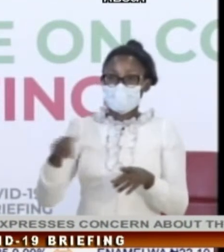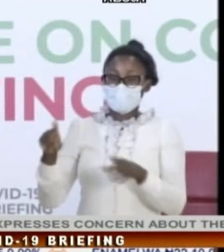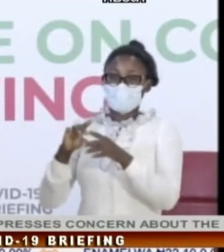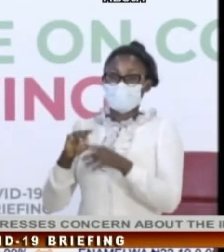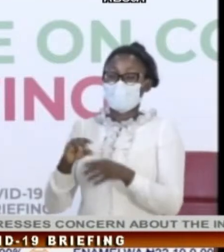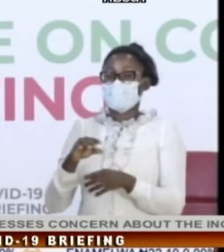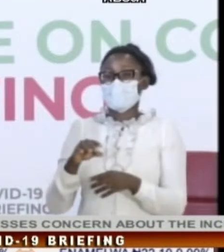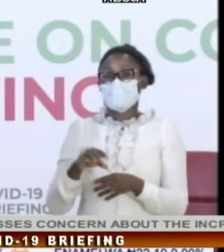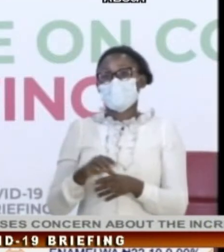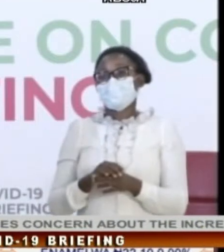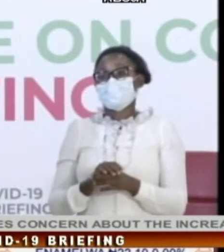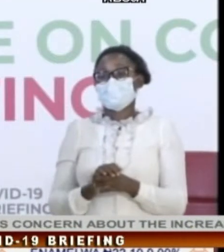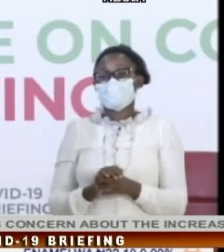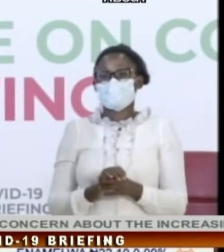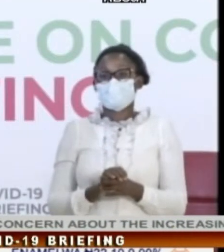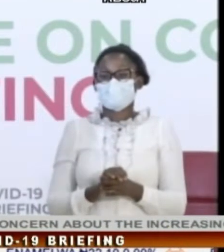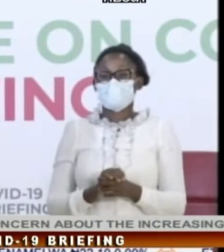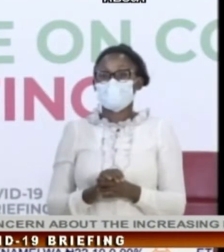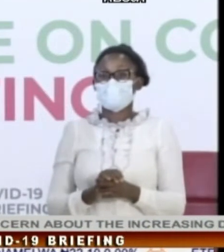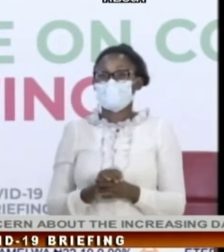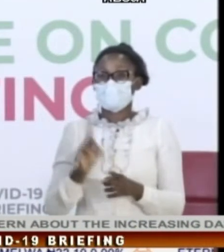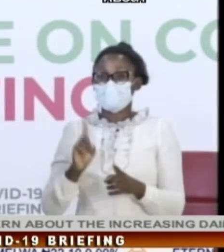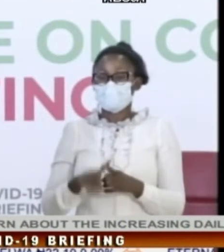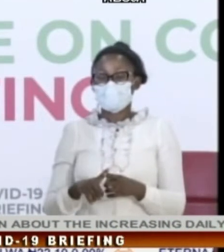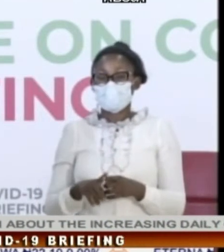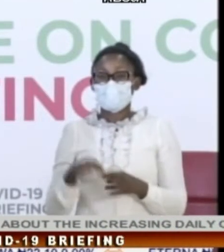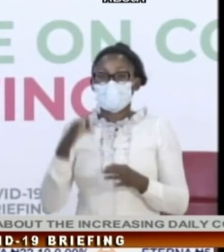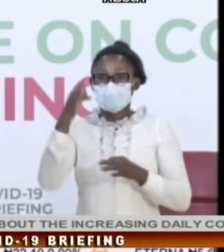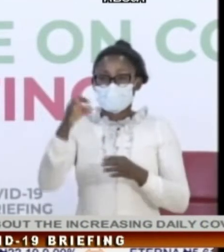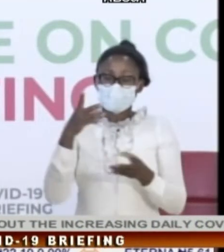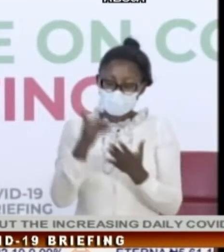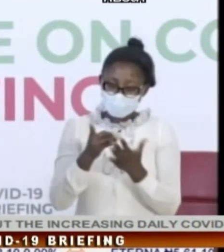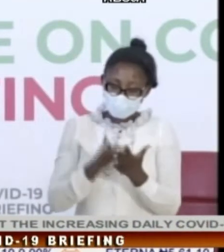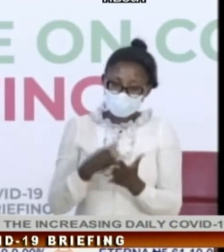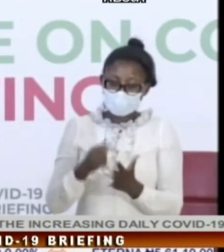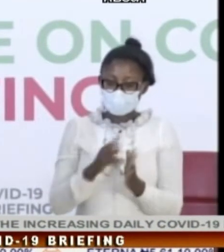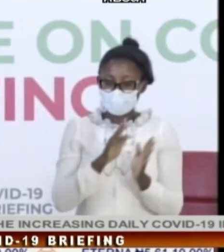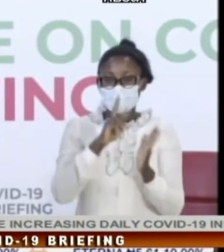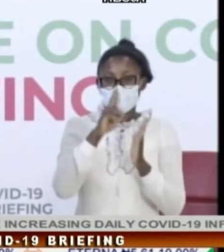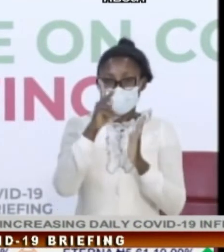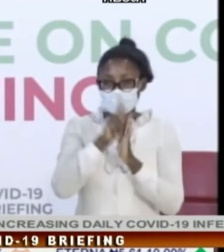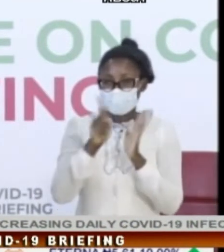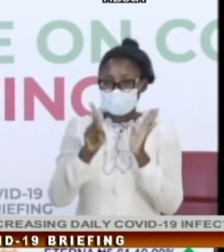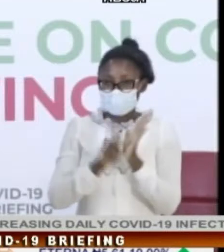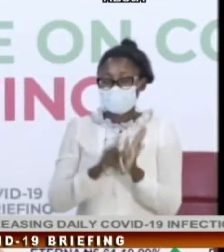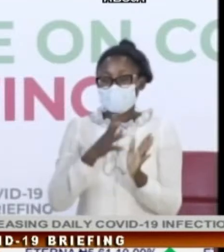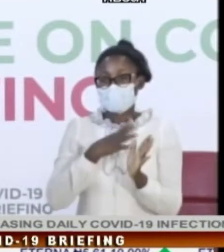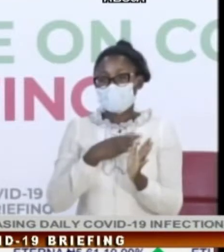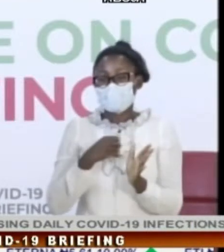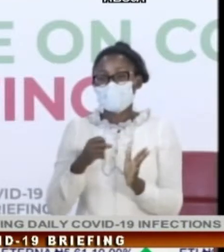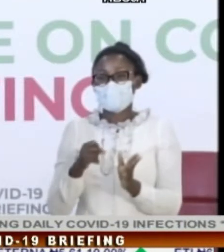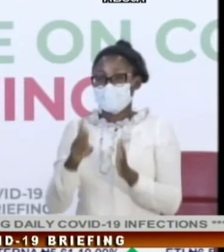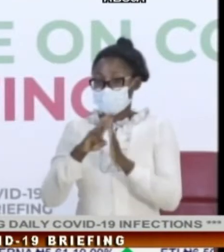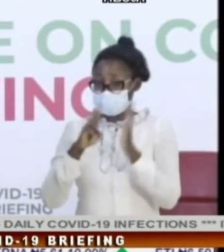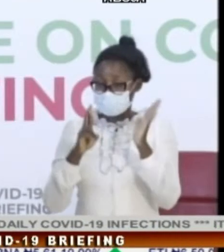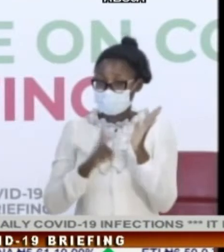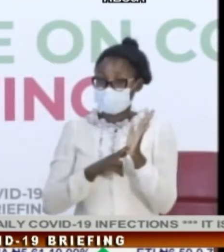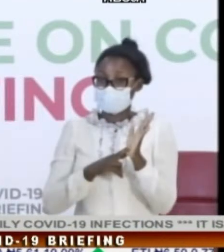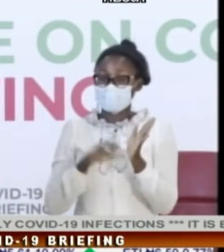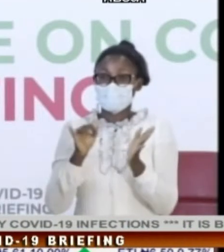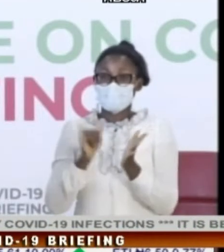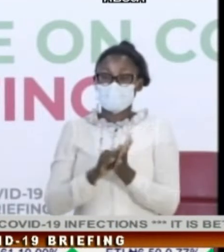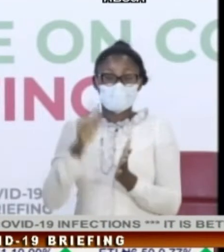State, to further discuss the protocols and the health regulations that